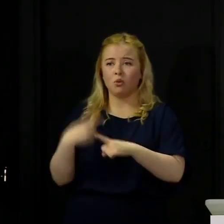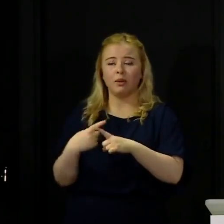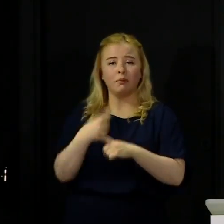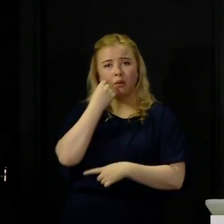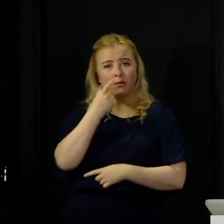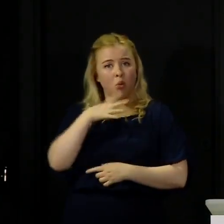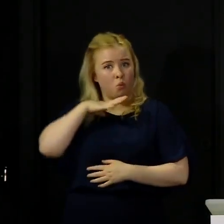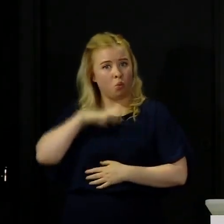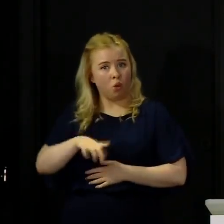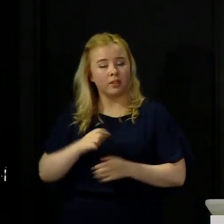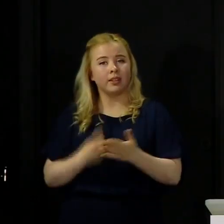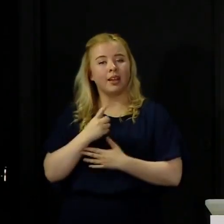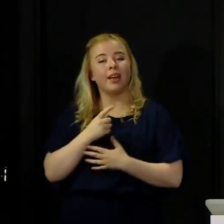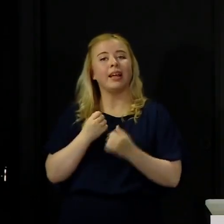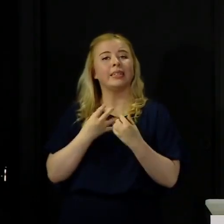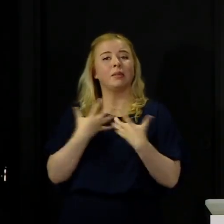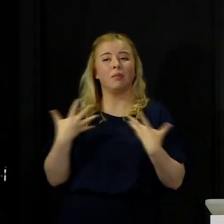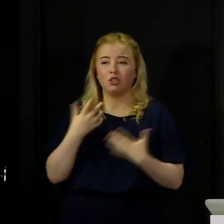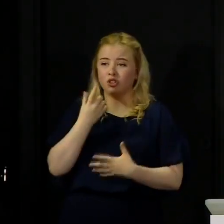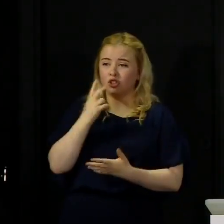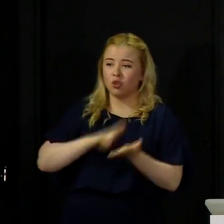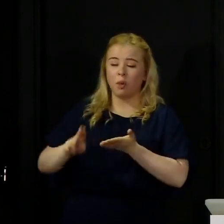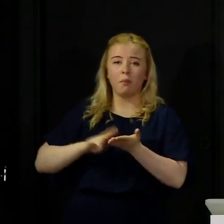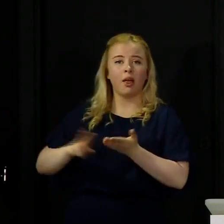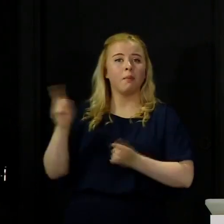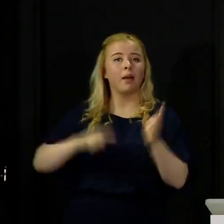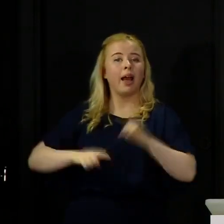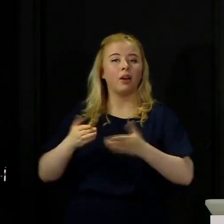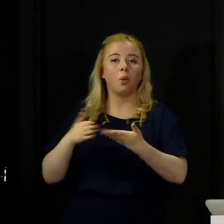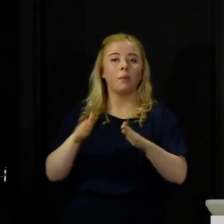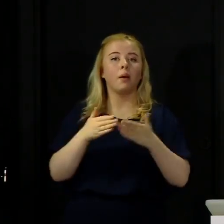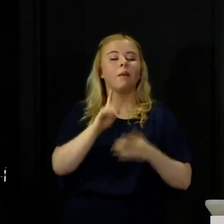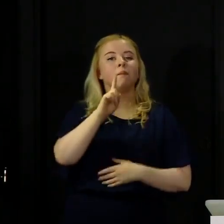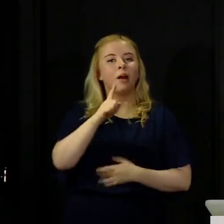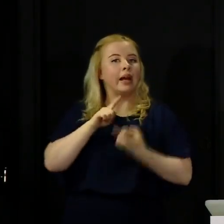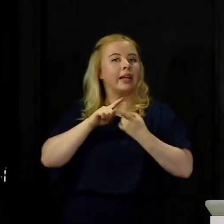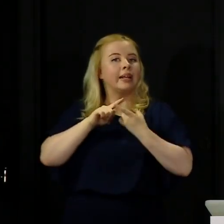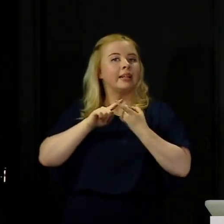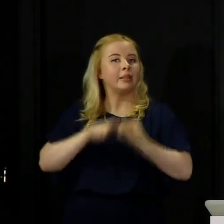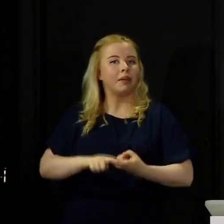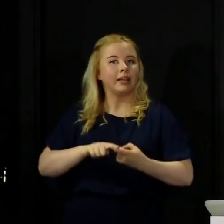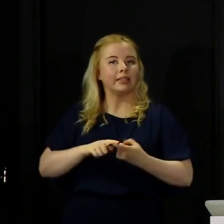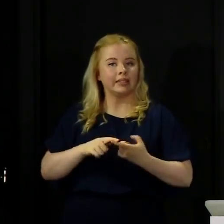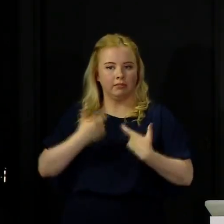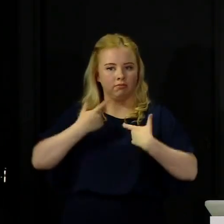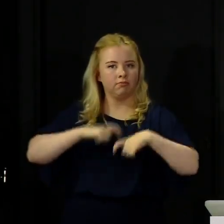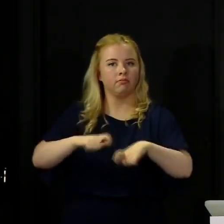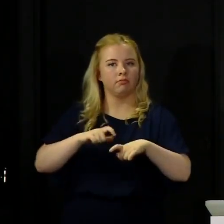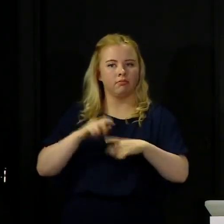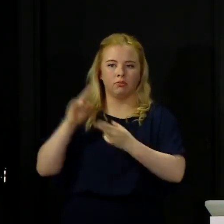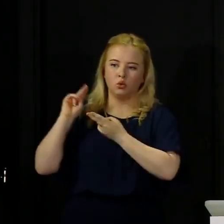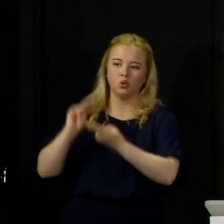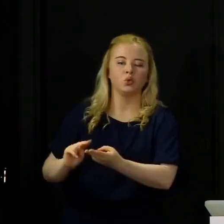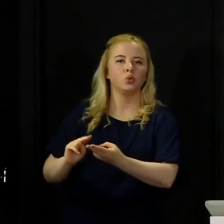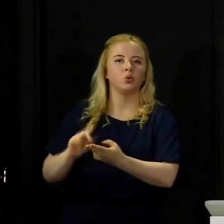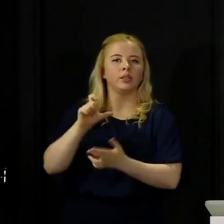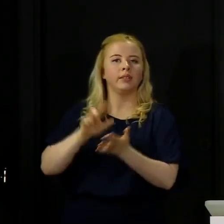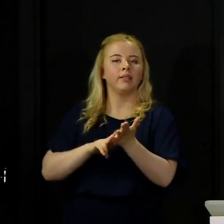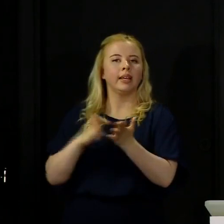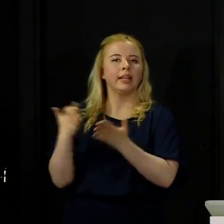and we want to get as much normality restored as quickly as possible. But that all depends on us continuing to suppress this virus. I am